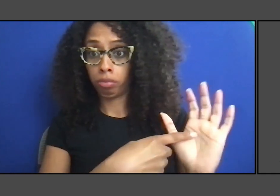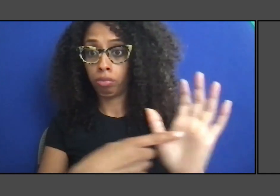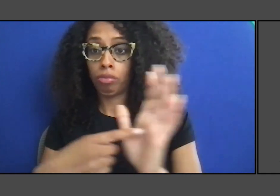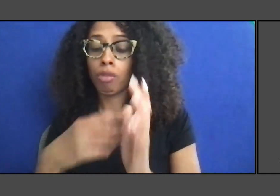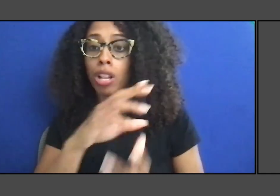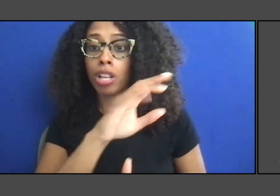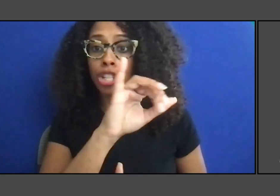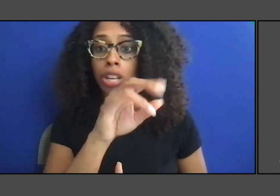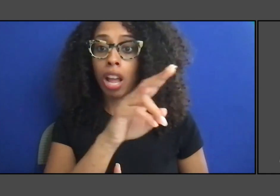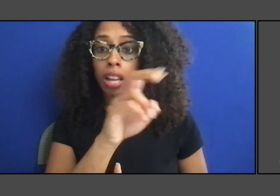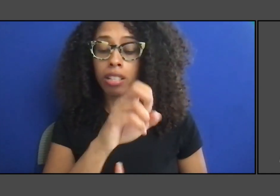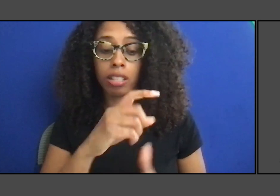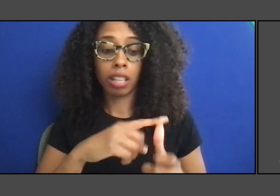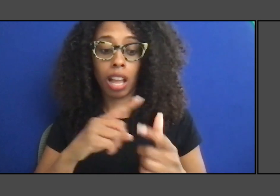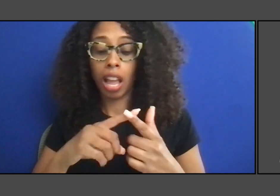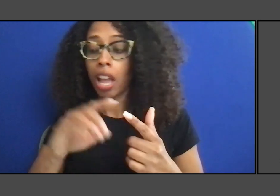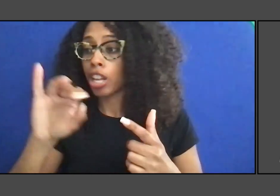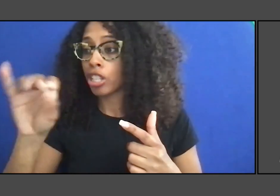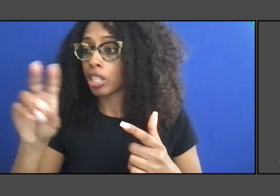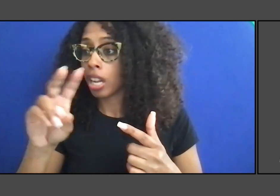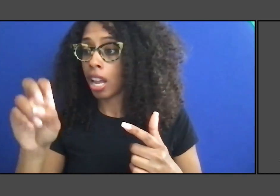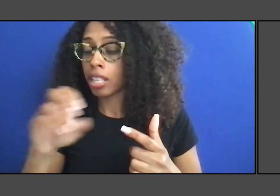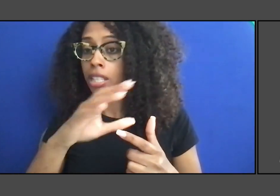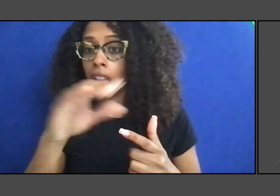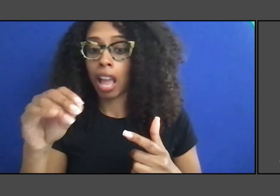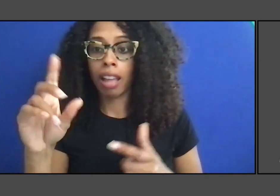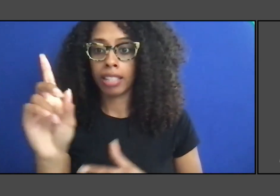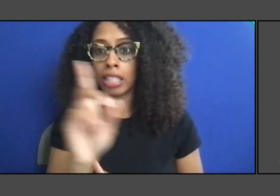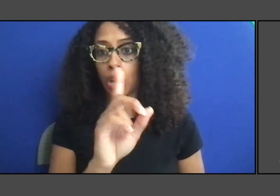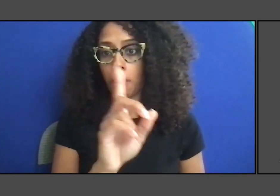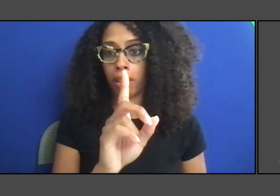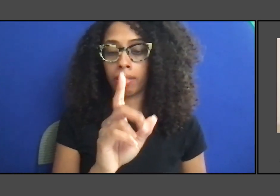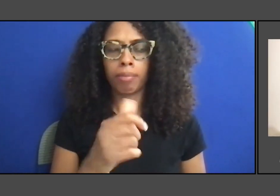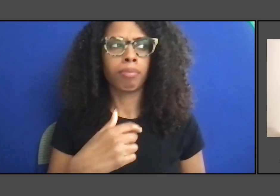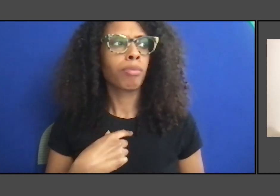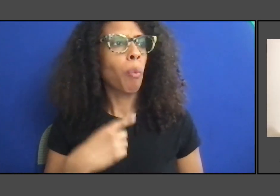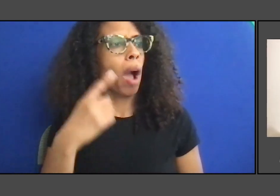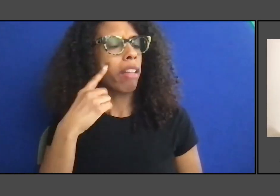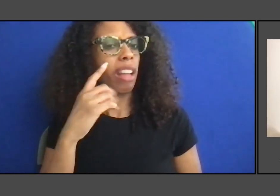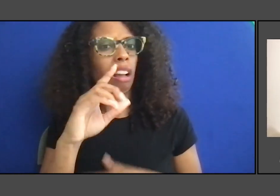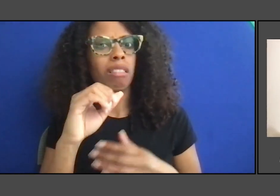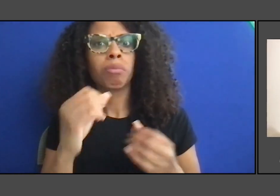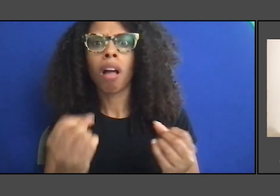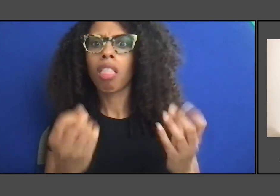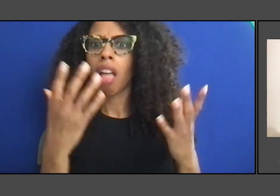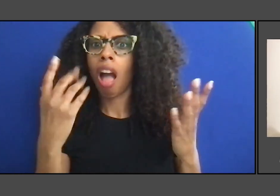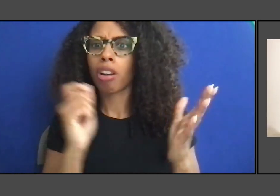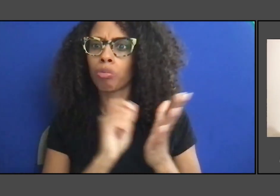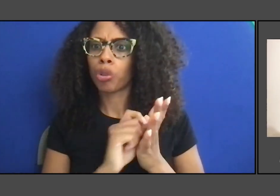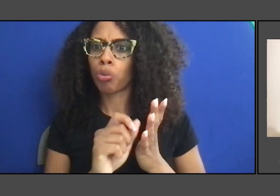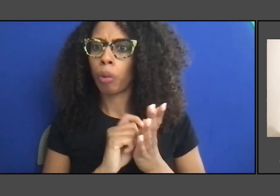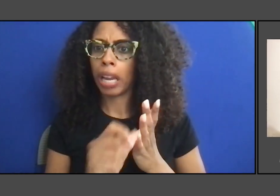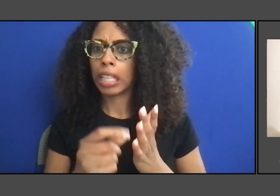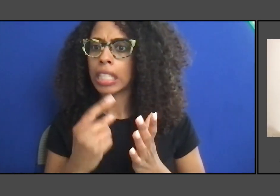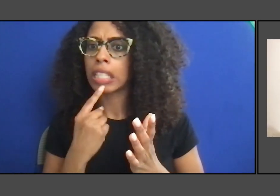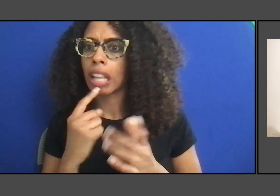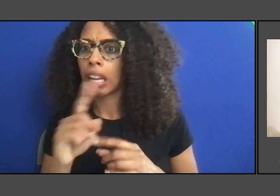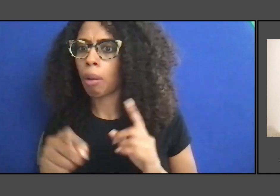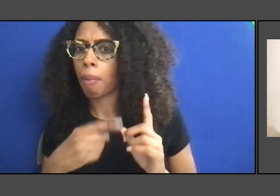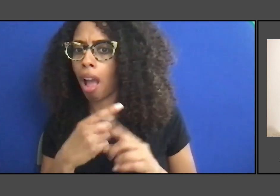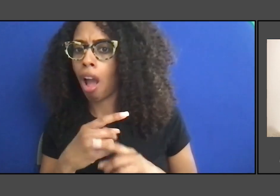Well, I think, there's a lot that's been said about jazz and democracy, a lot that's been Yes. written about jazz and democracy,